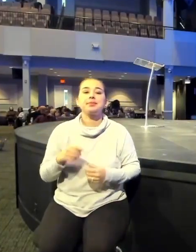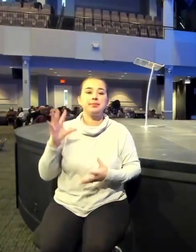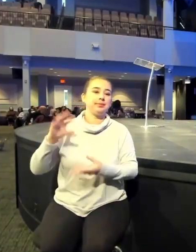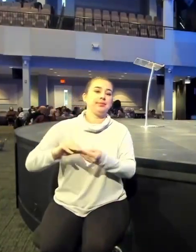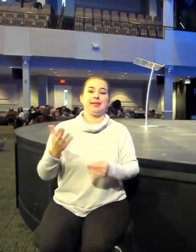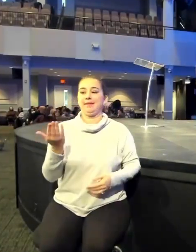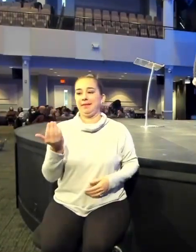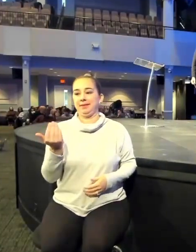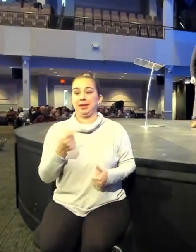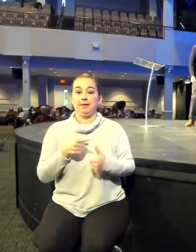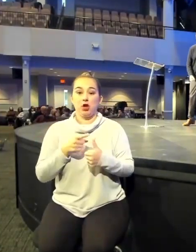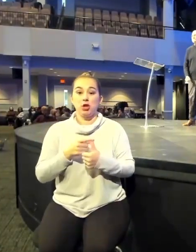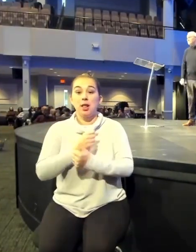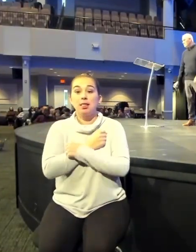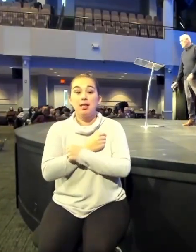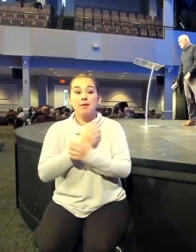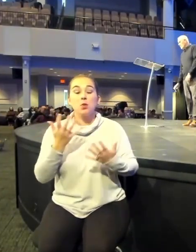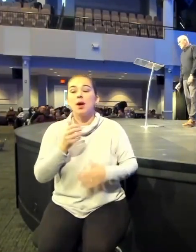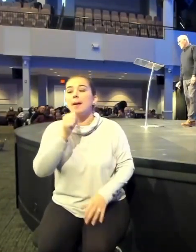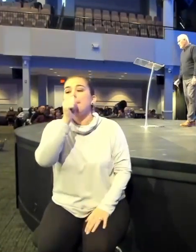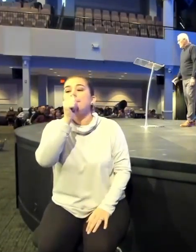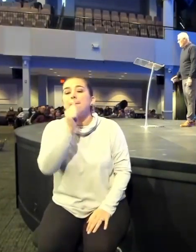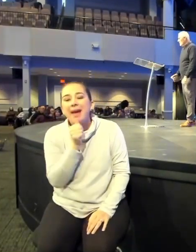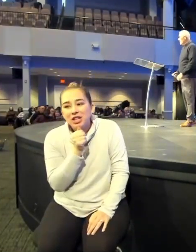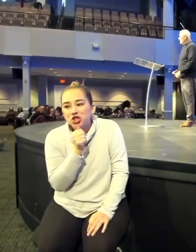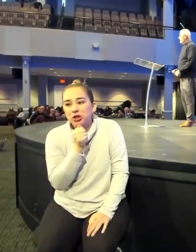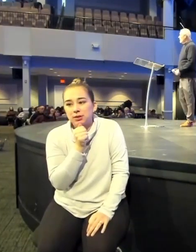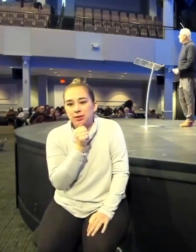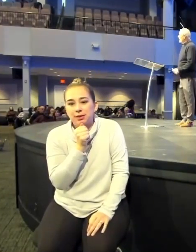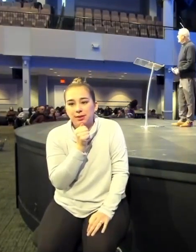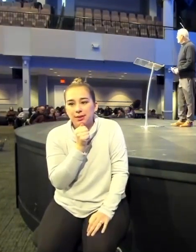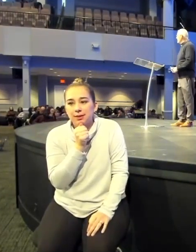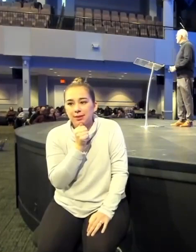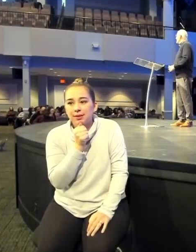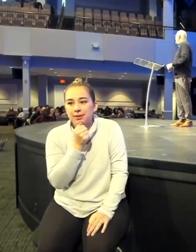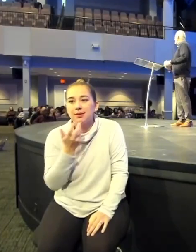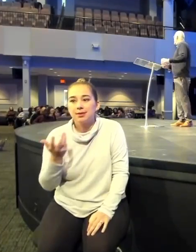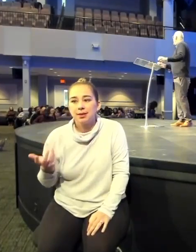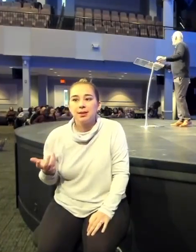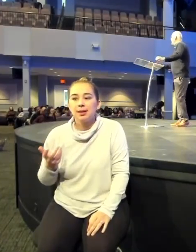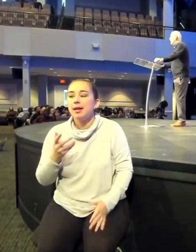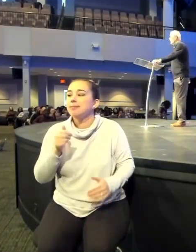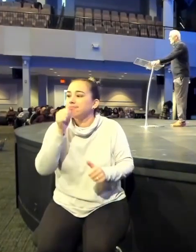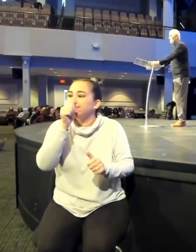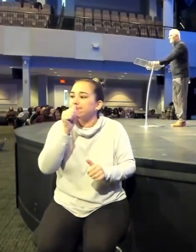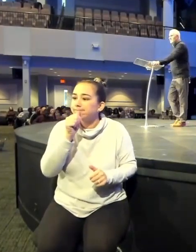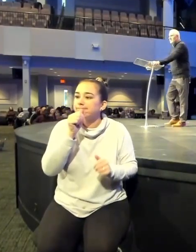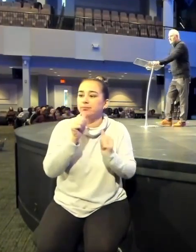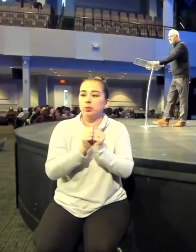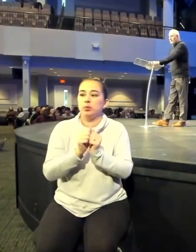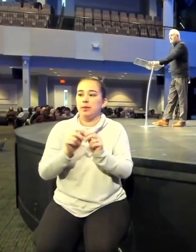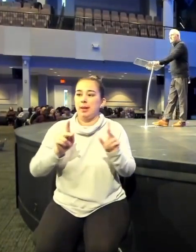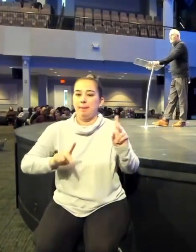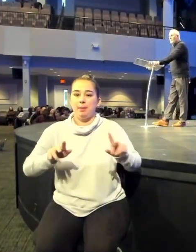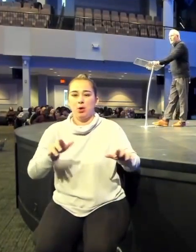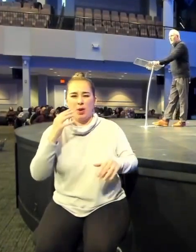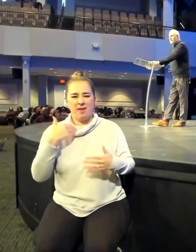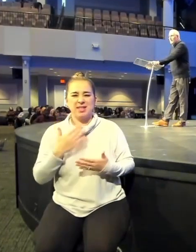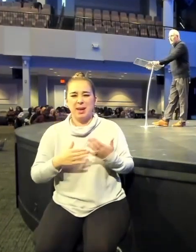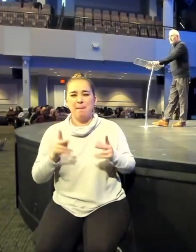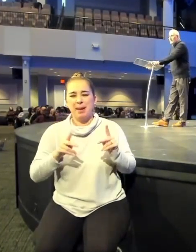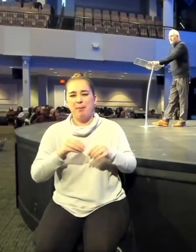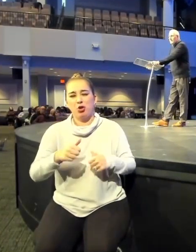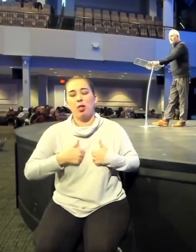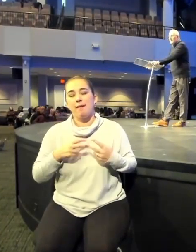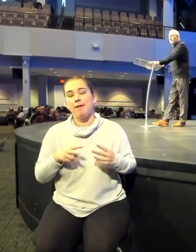things. First of all, love is what? It's patient. It bears with the slowness of people. Do you have any slow people